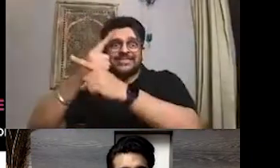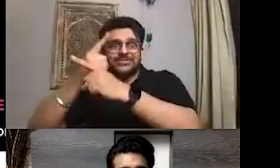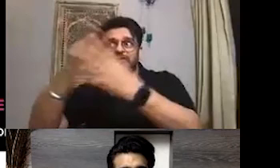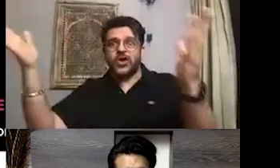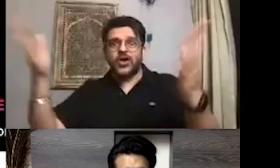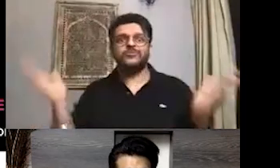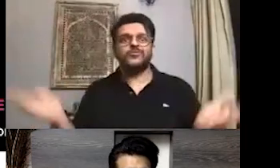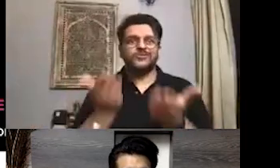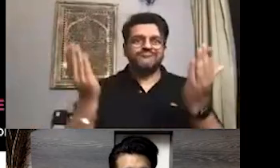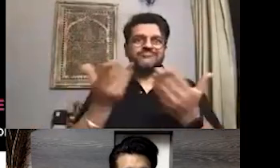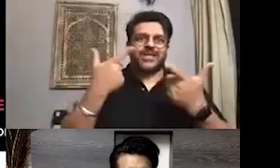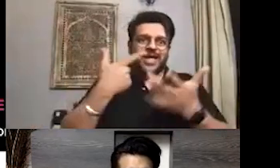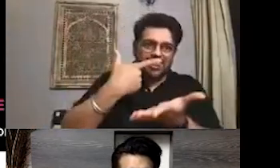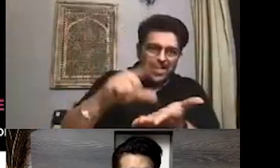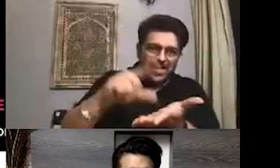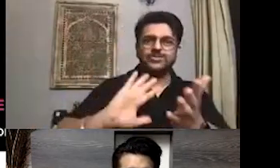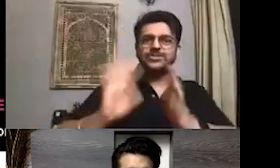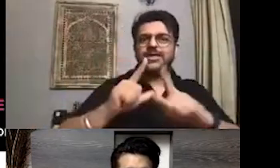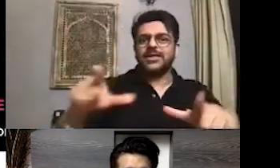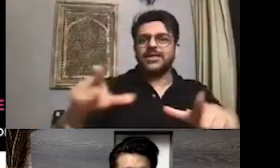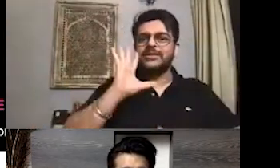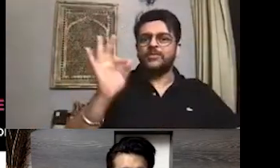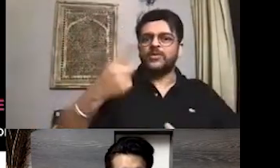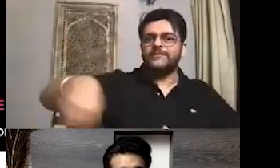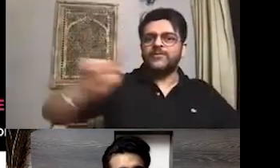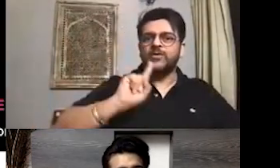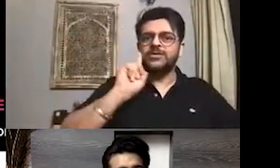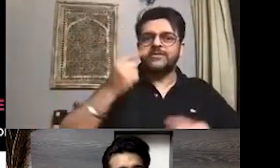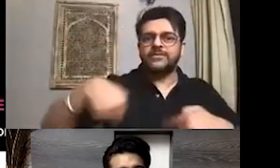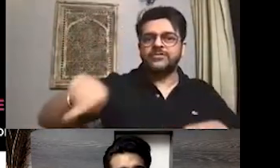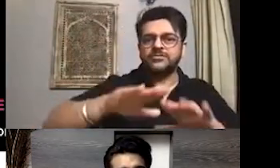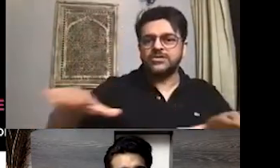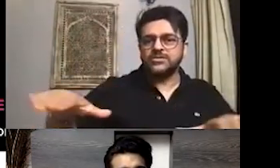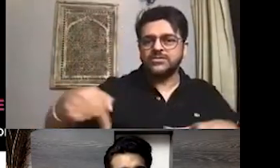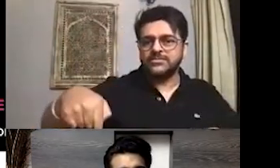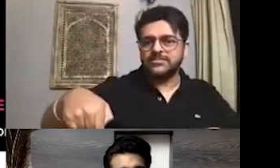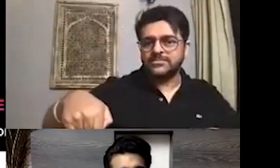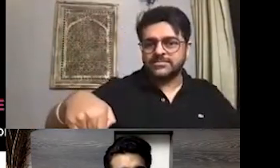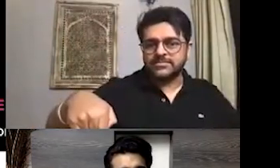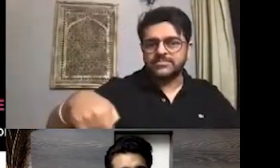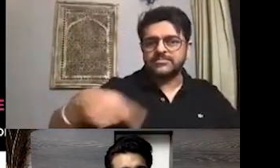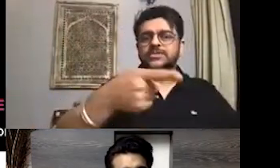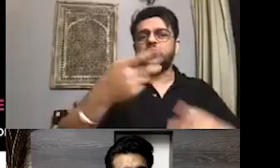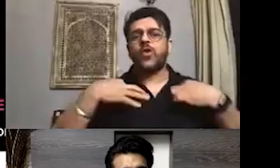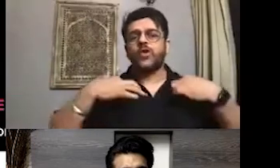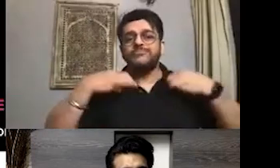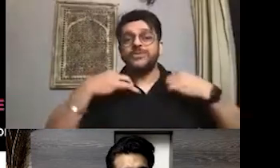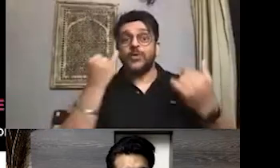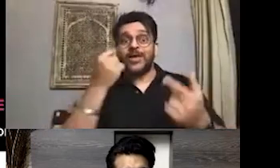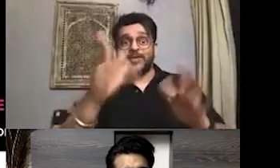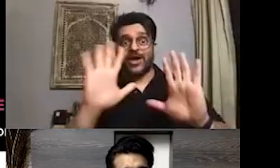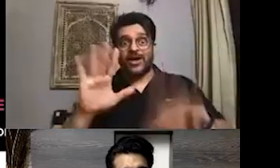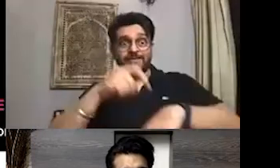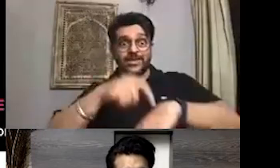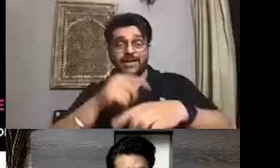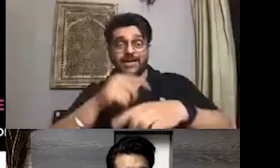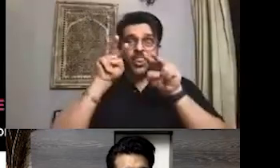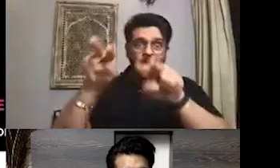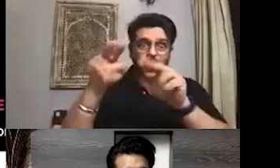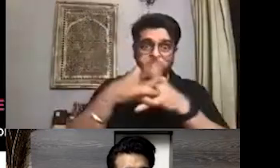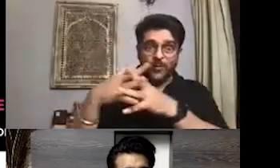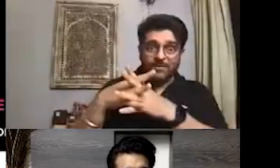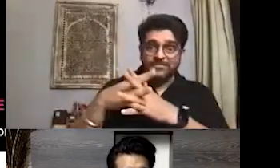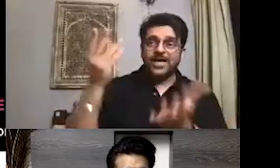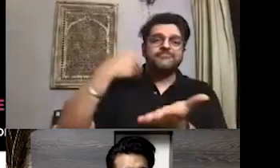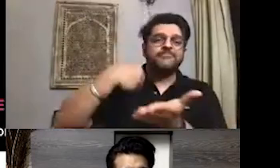what is being taught. So this we for every we will be providing sign language classes. If you